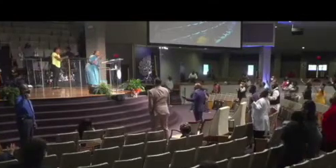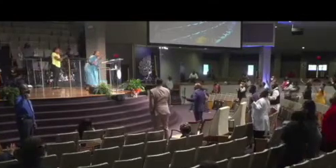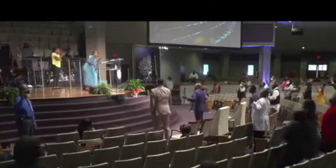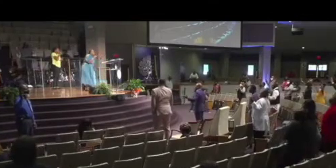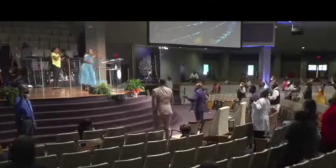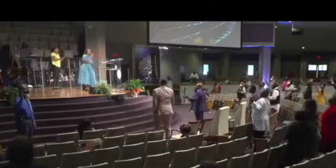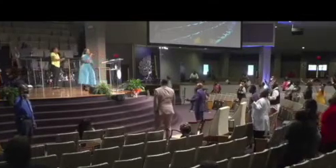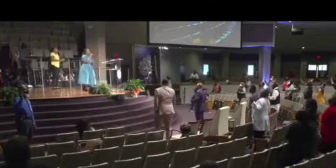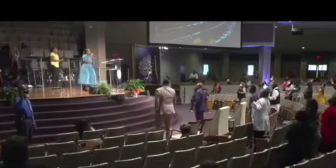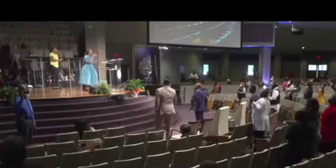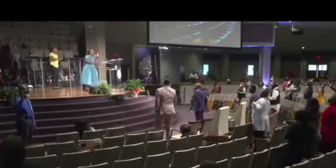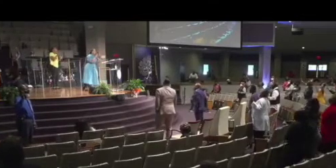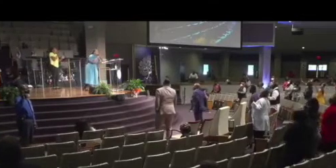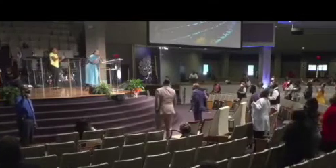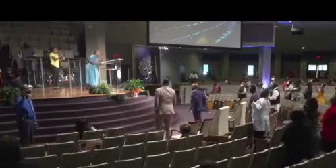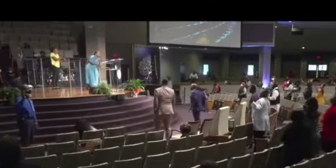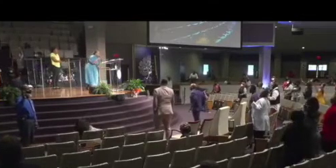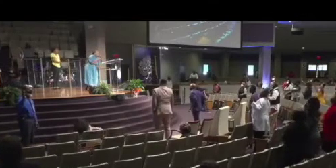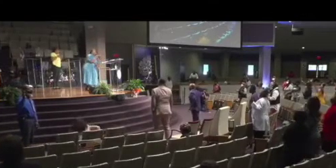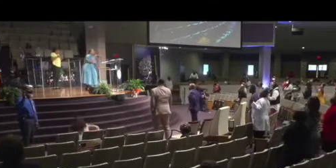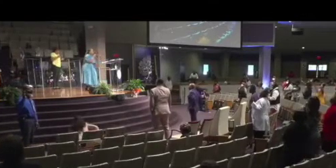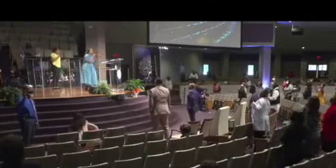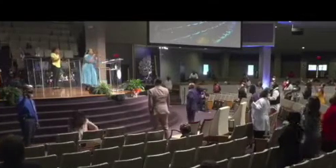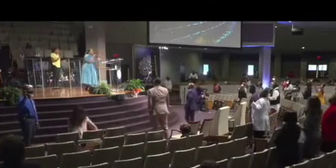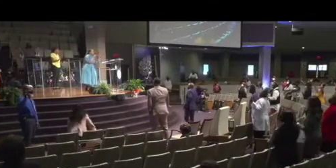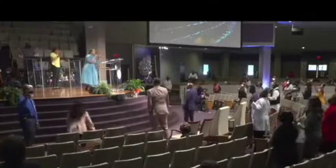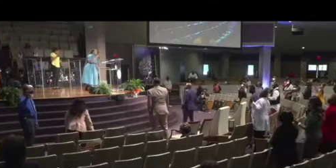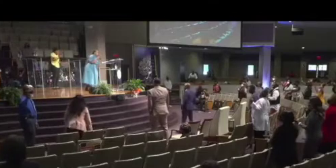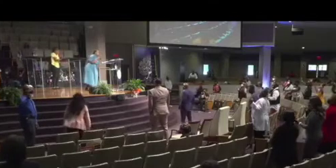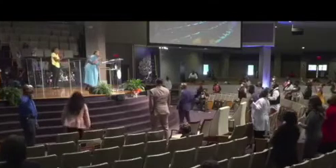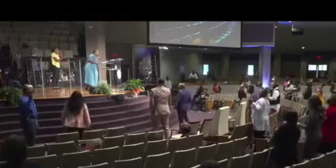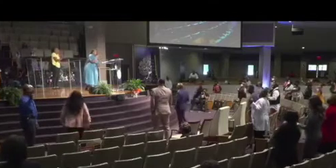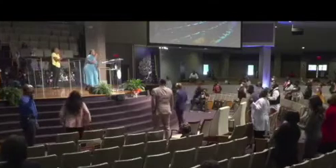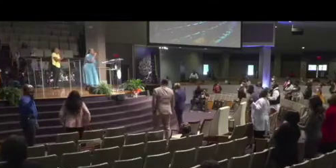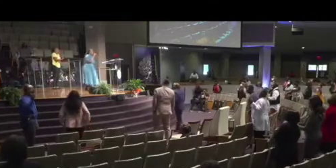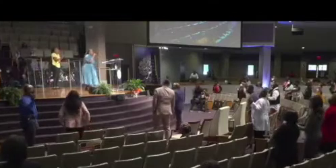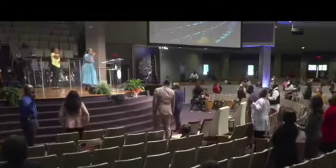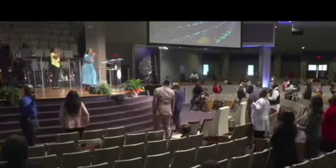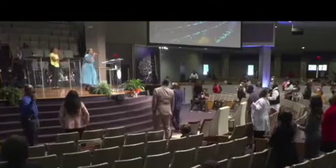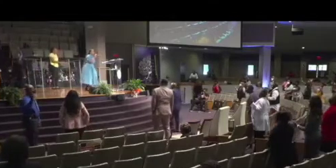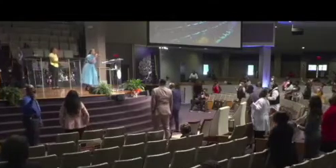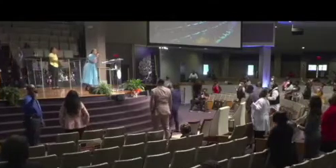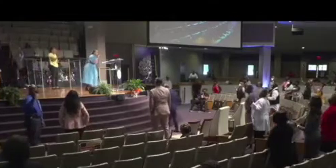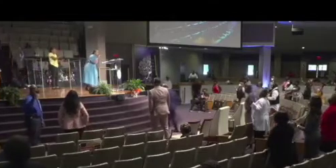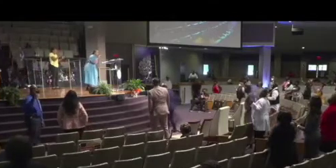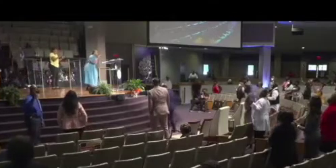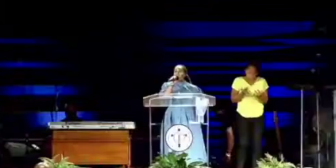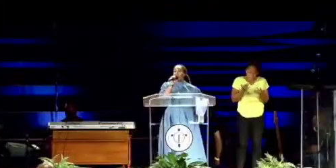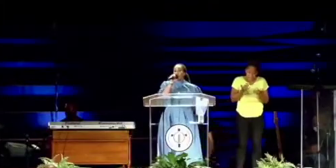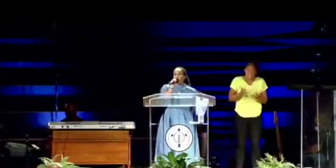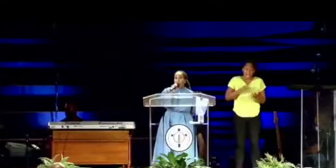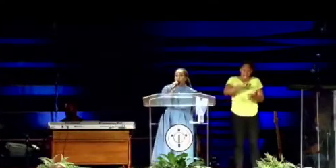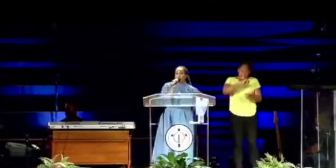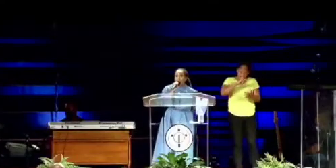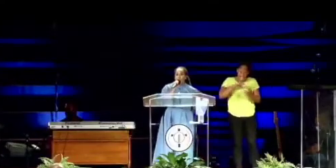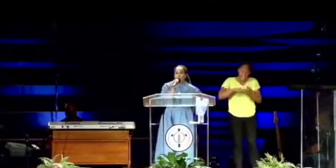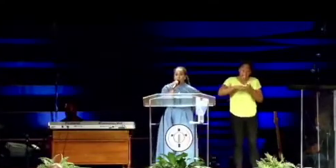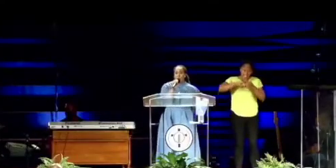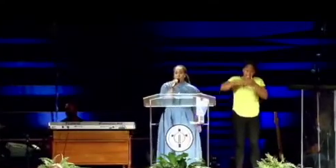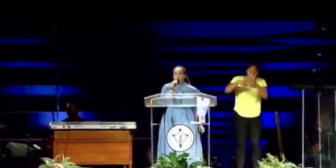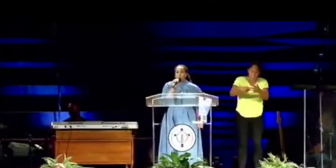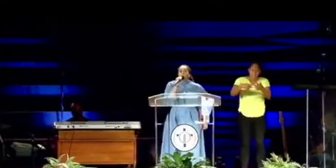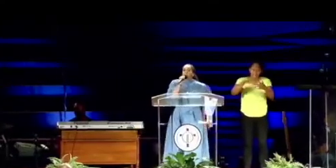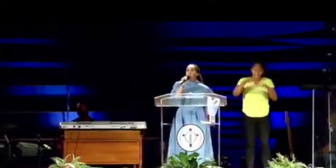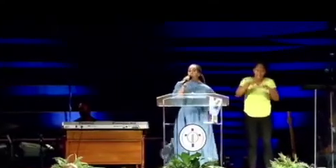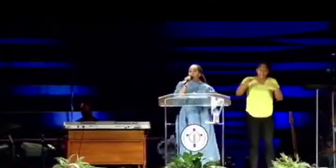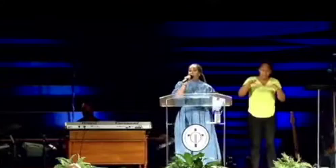life, and you're ready to come out like it never was. You're ready to activate that shut up in your